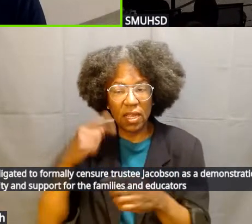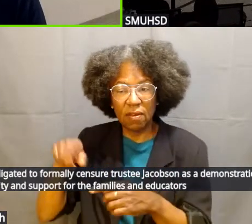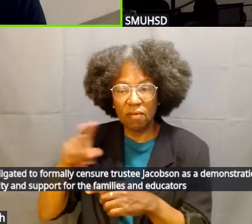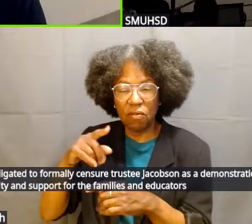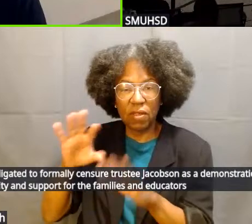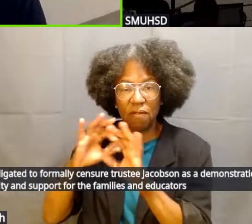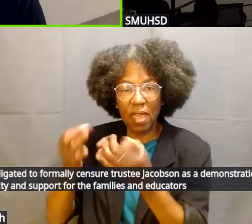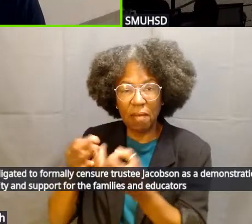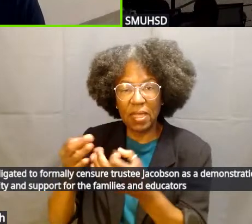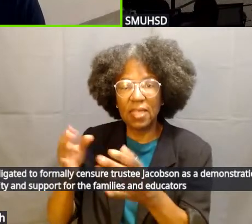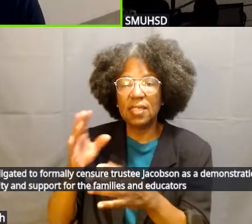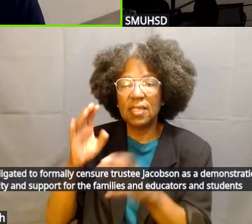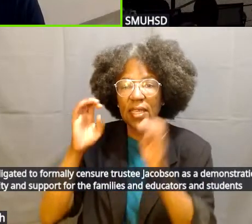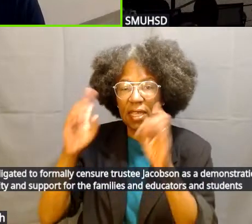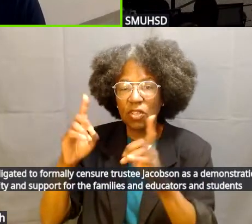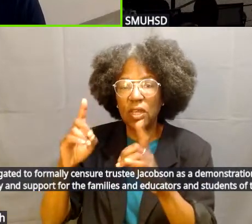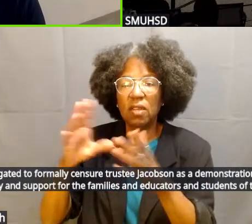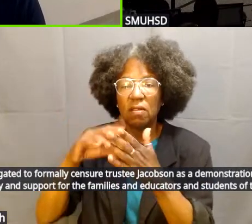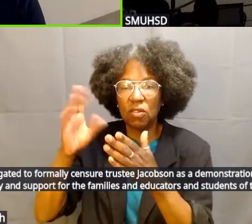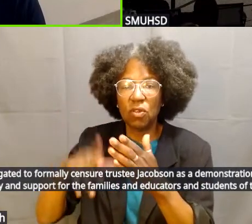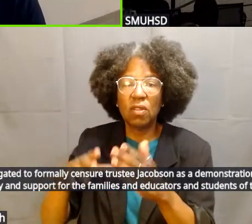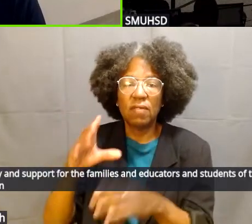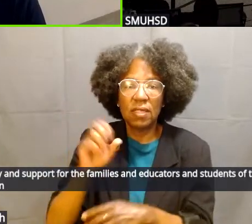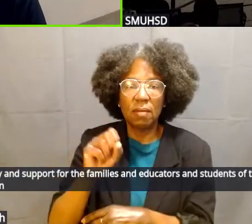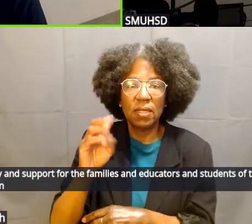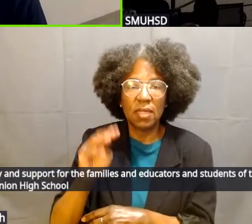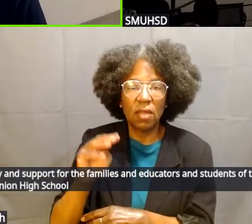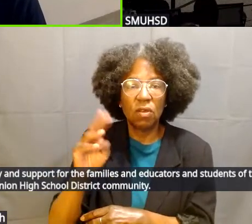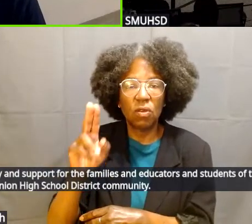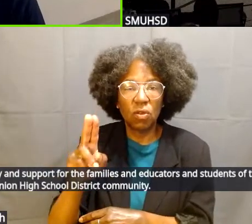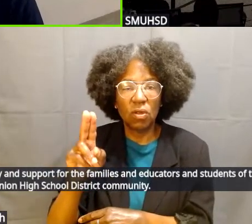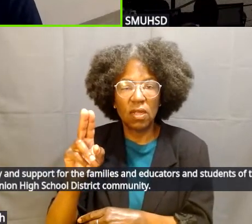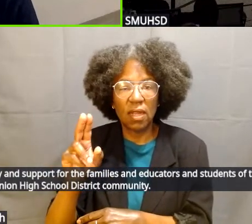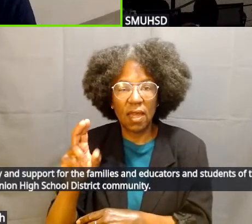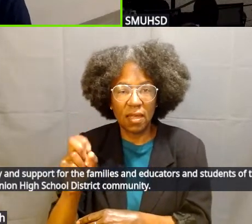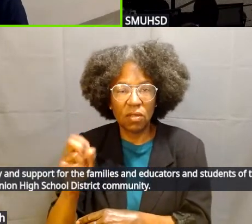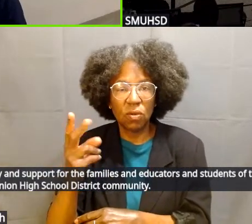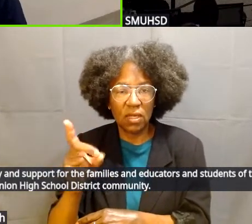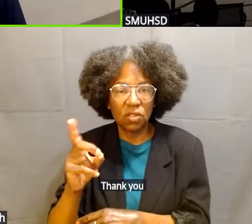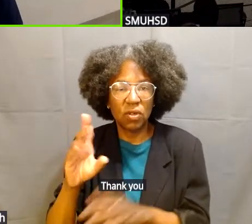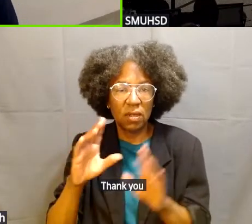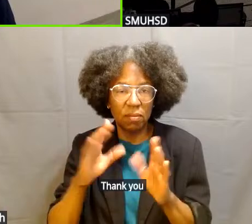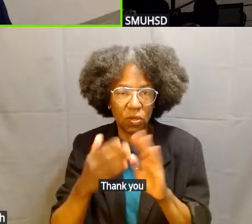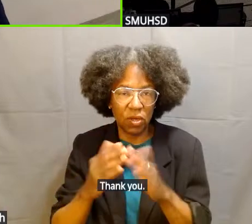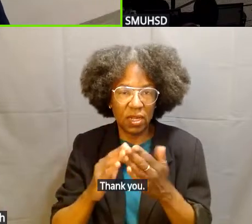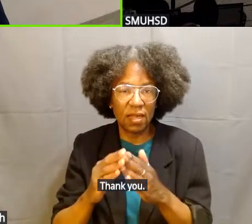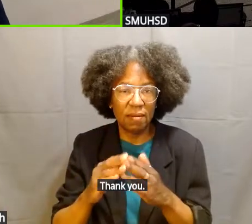and students of the San Mateo Union High School District community. Thank you.